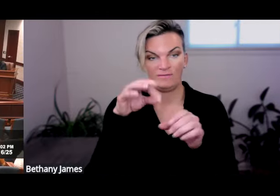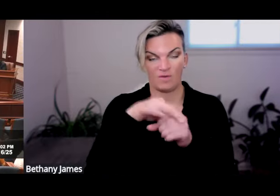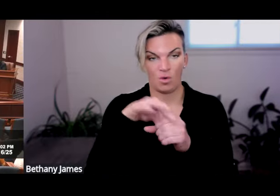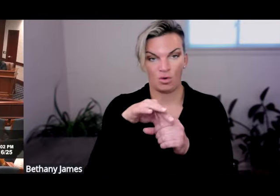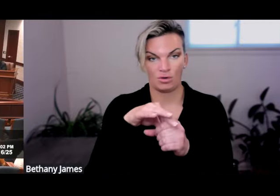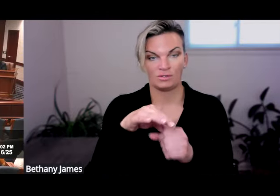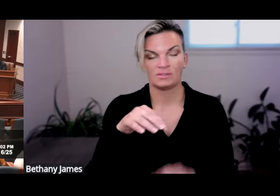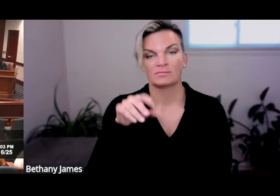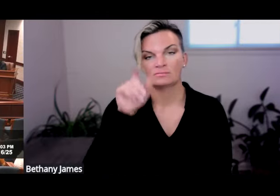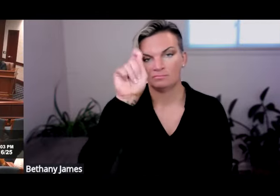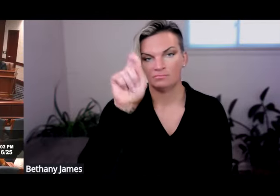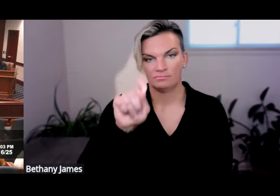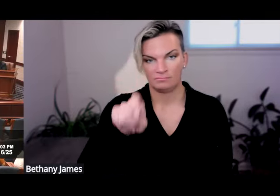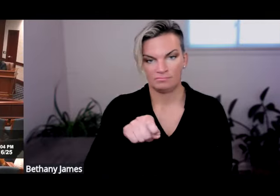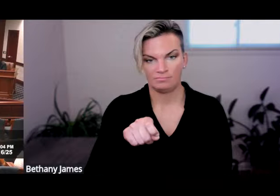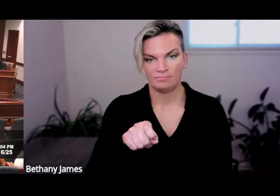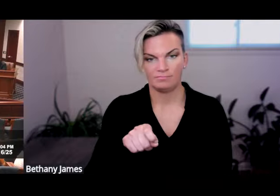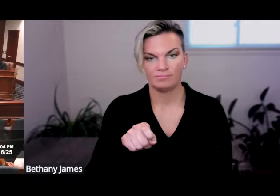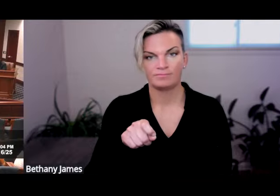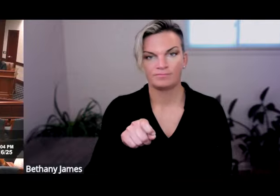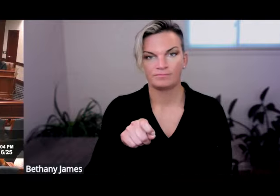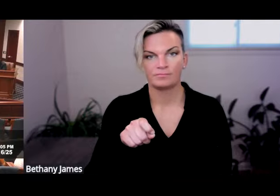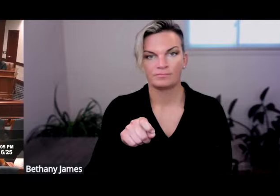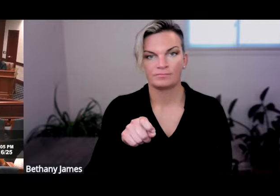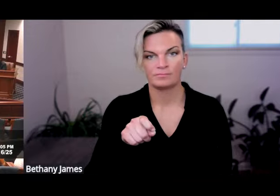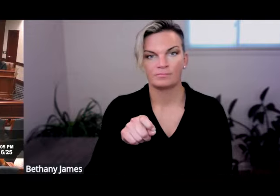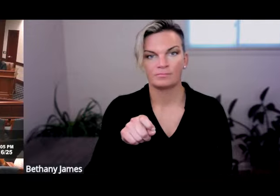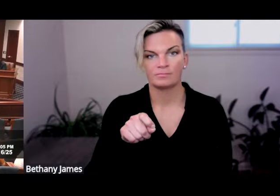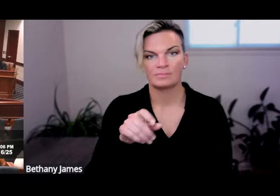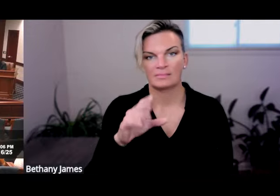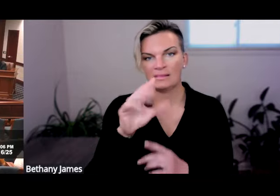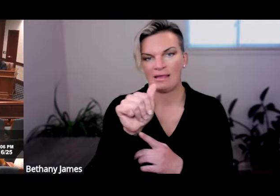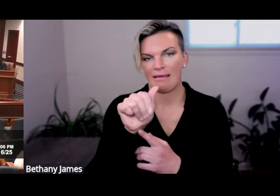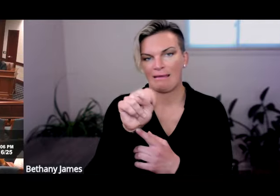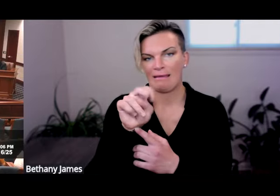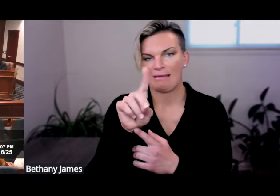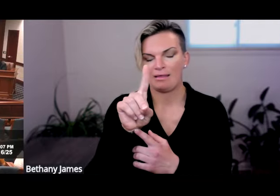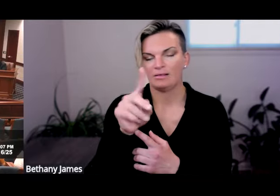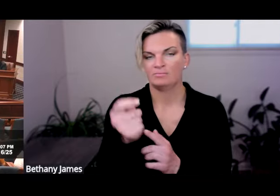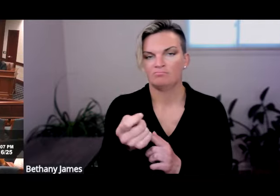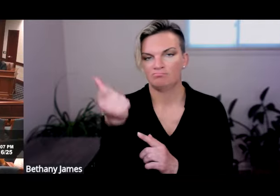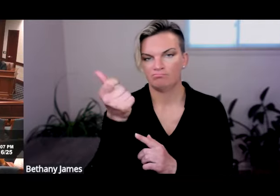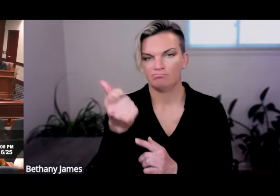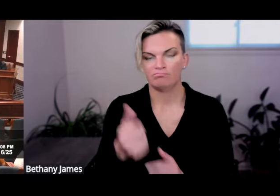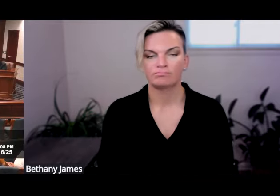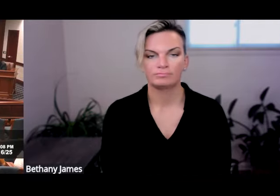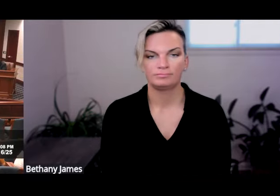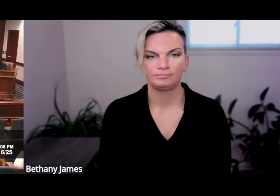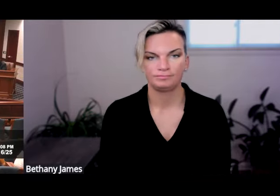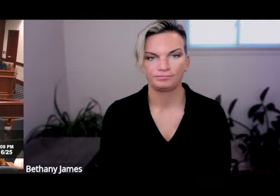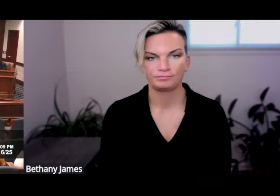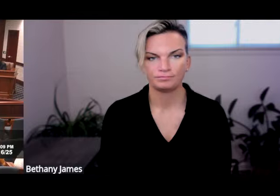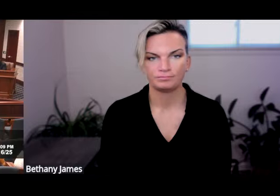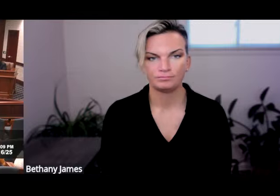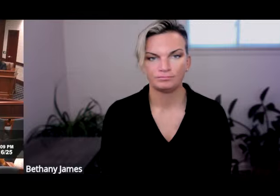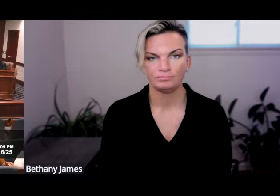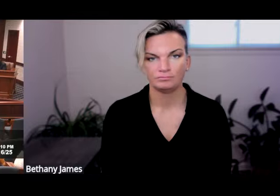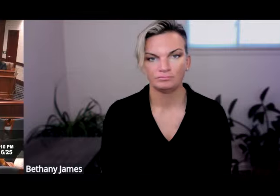the and put a semicolon after records. Yeah, you could do